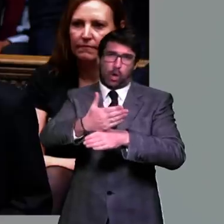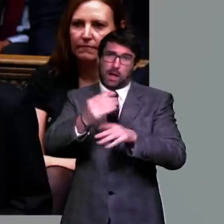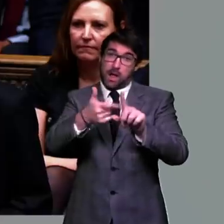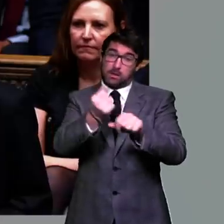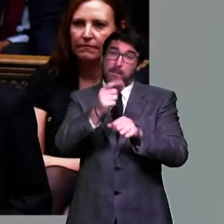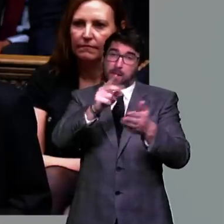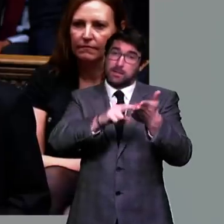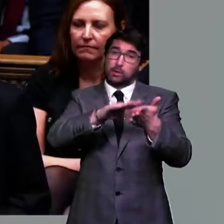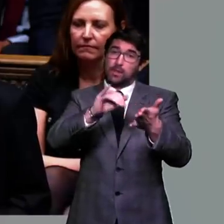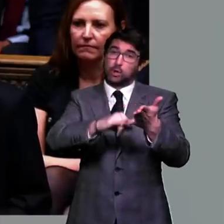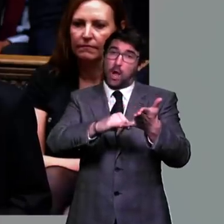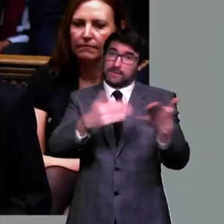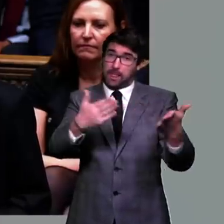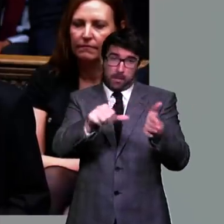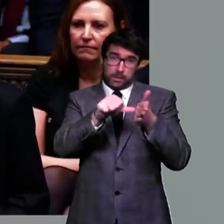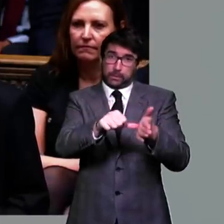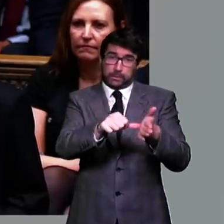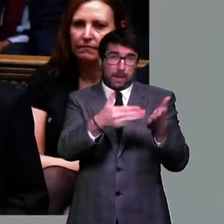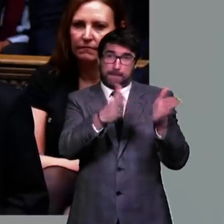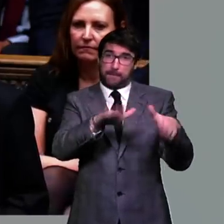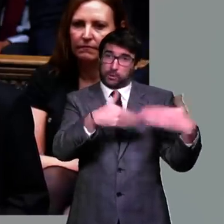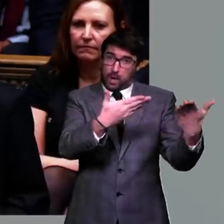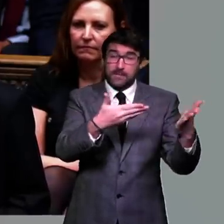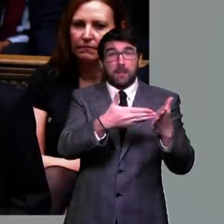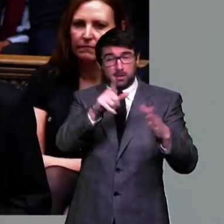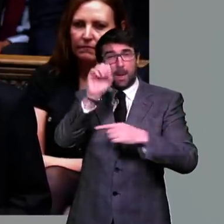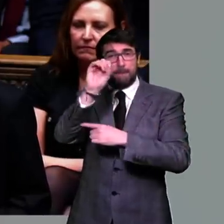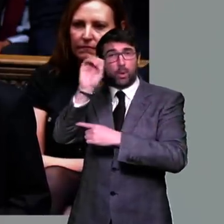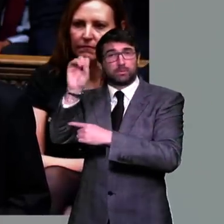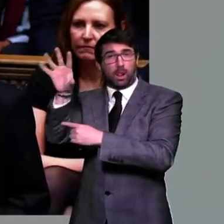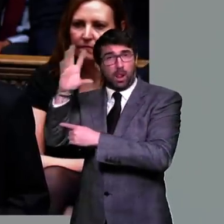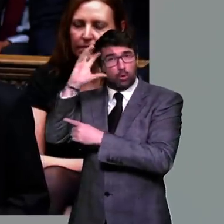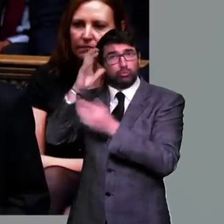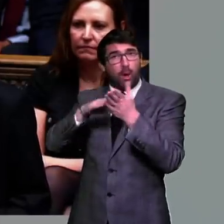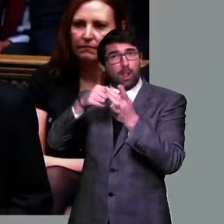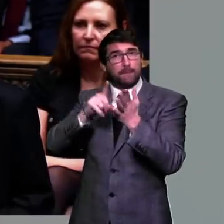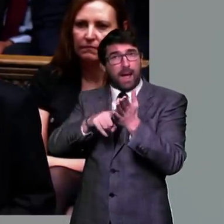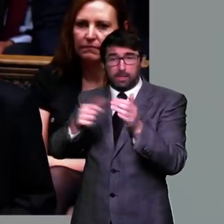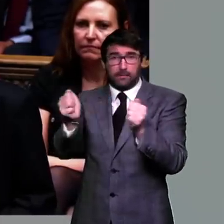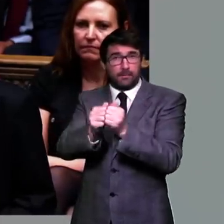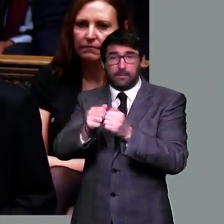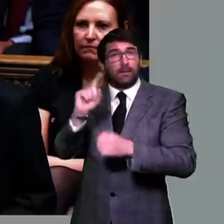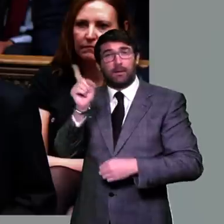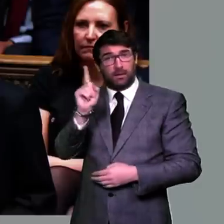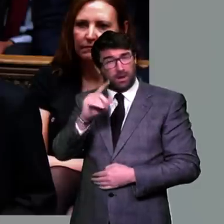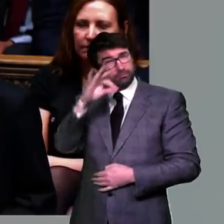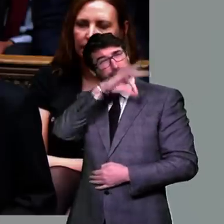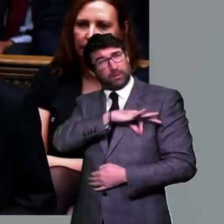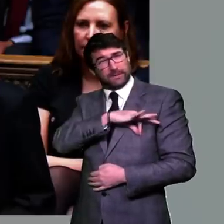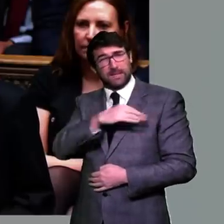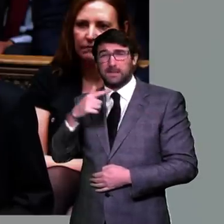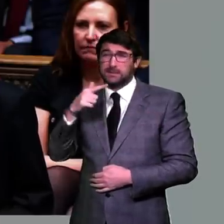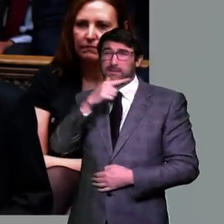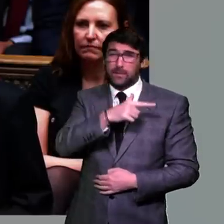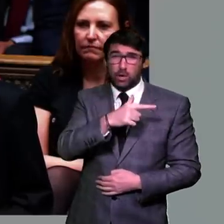Health Secretary. And it doesn't work for our postal service, with Royal Mail Group taking £758 million in profit last